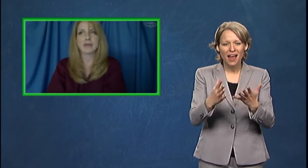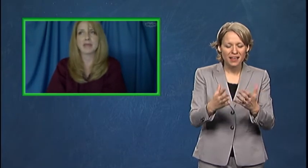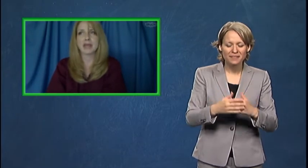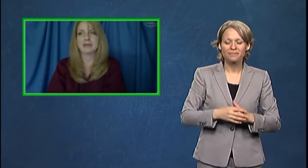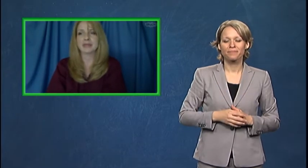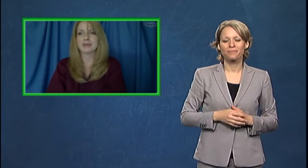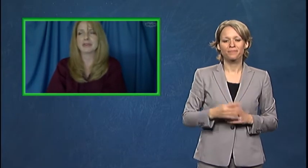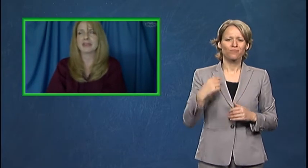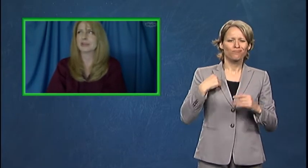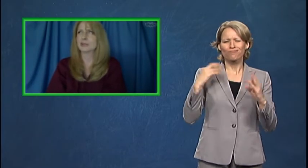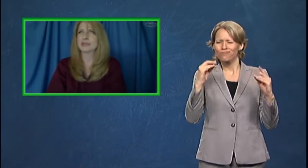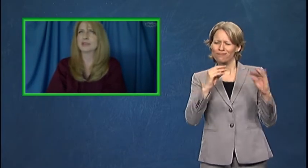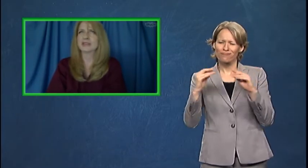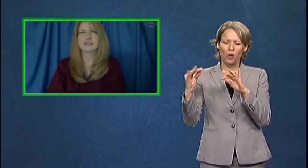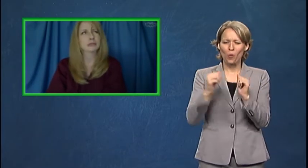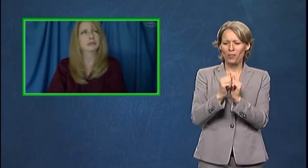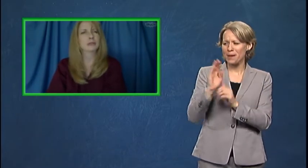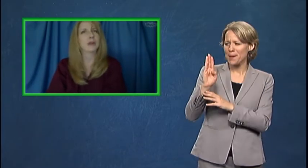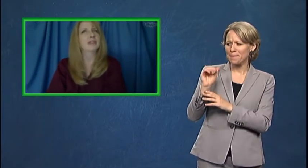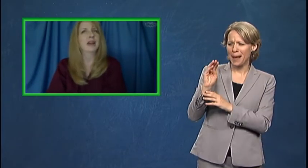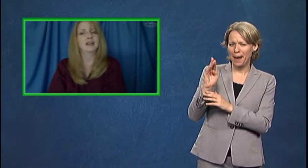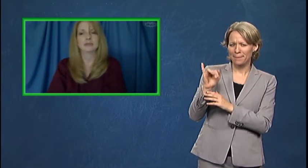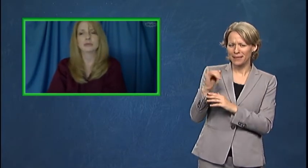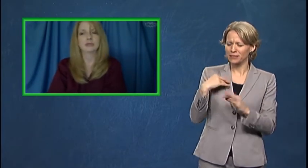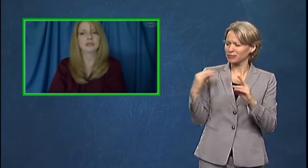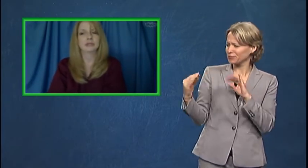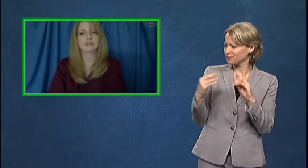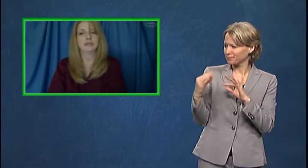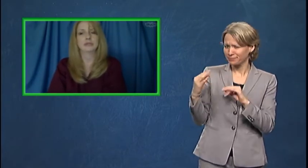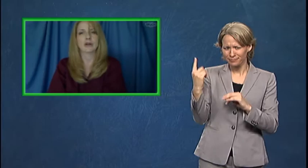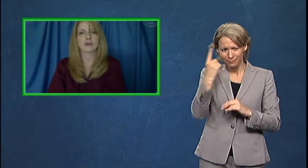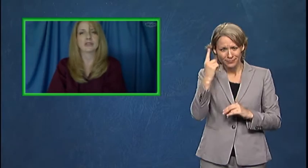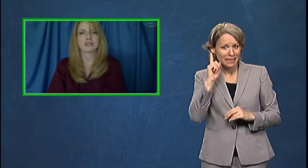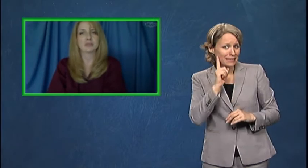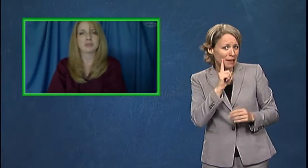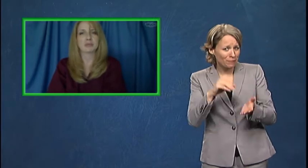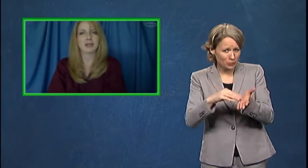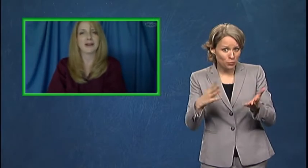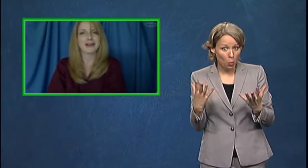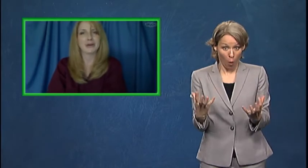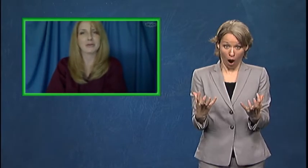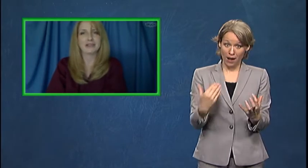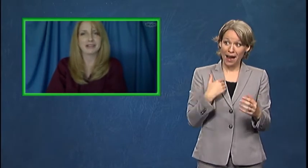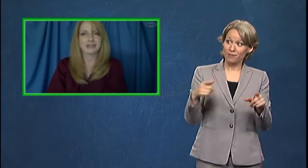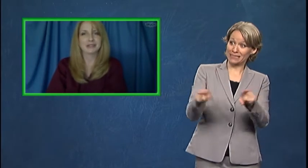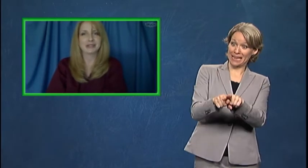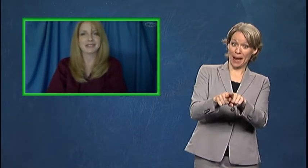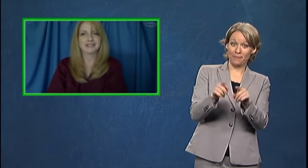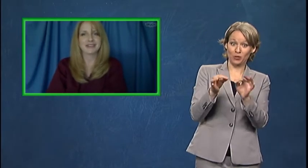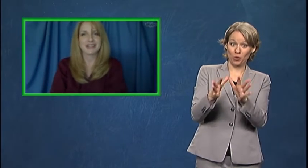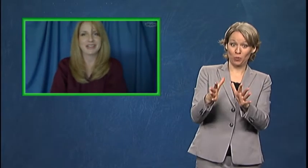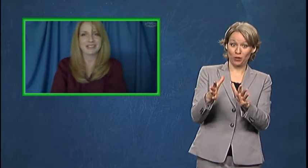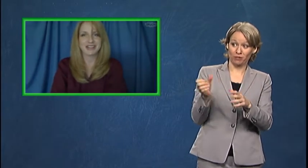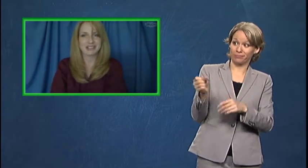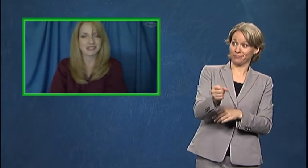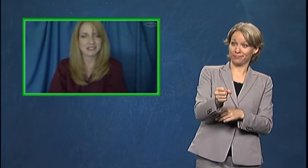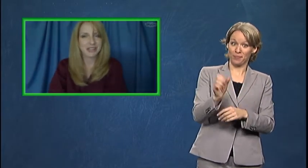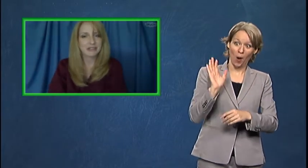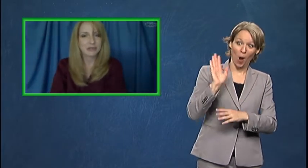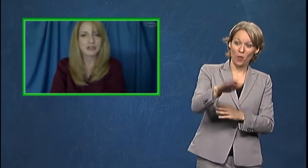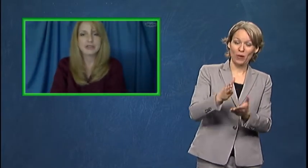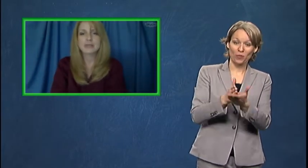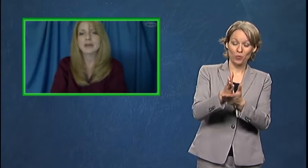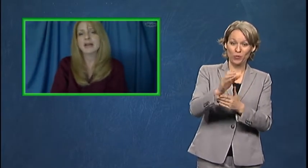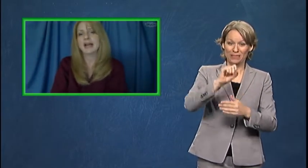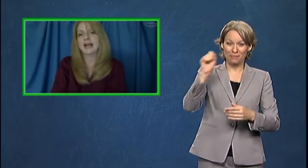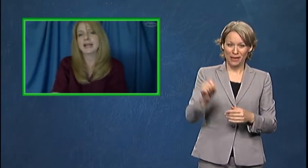around with Bambi, and we were thinking, well, do deaf students want that? Are we just applying our own values on the educational setting